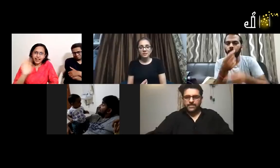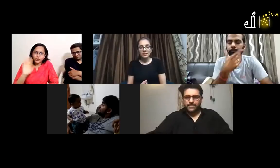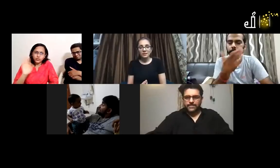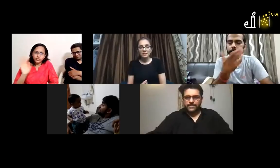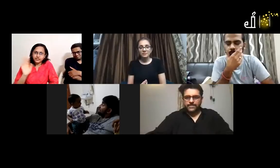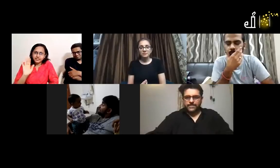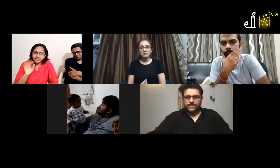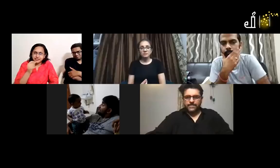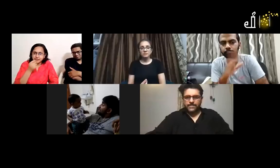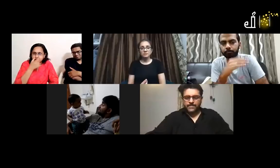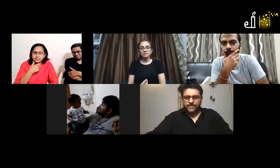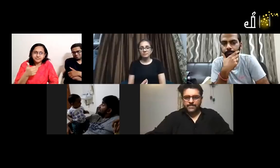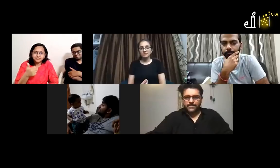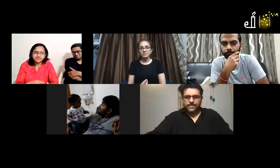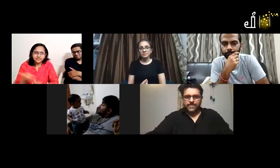Okay.